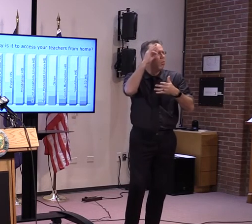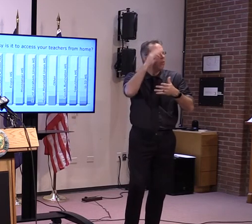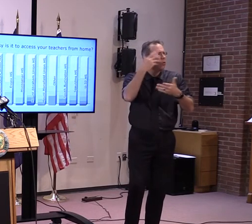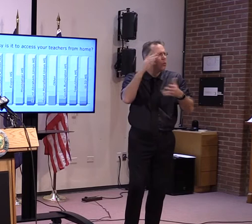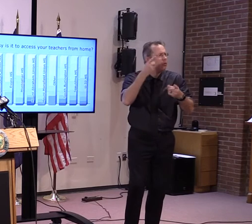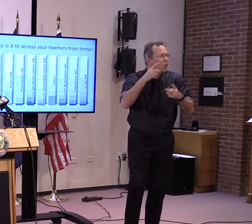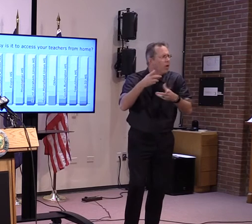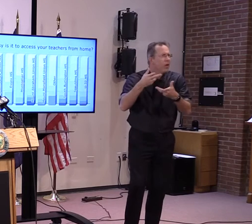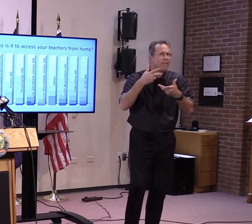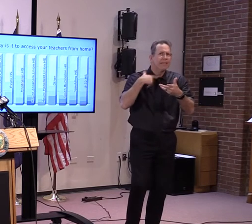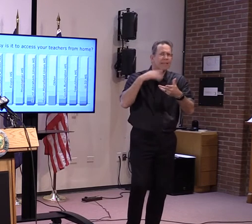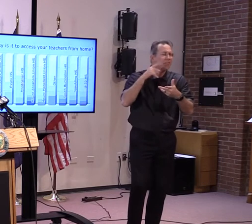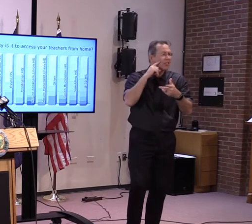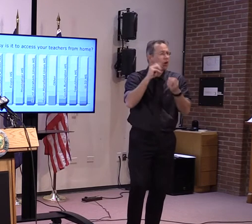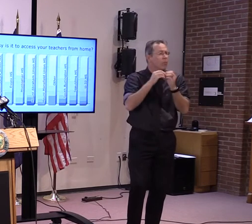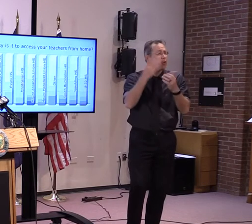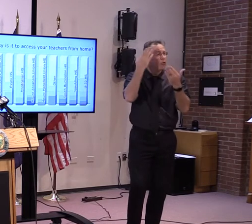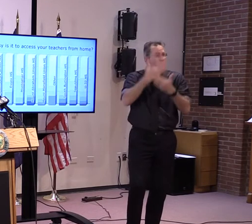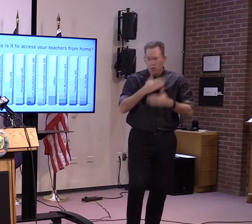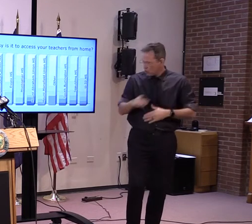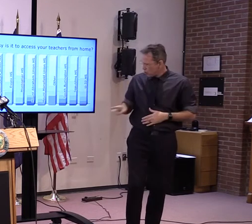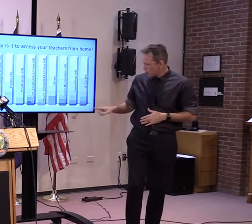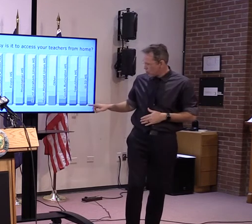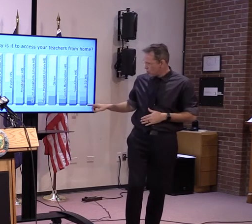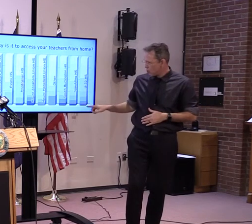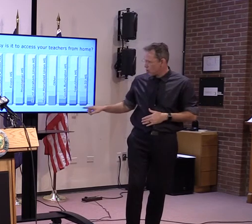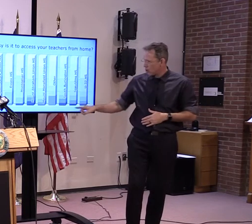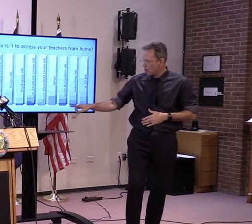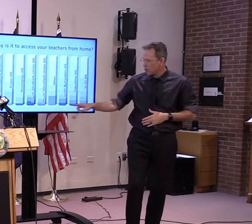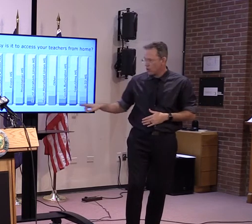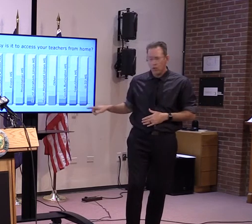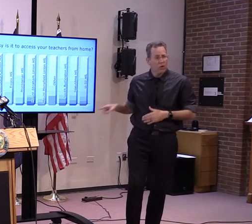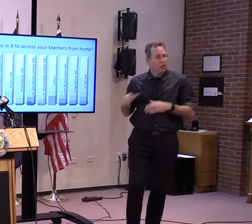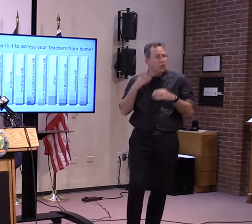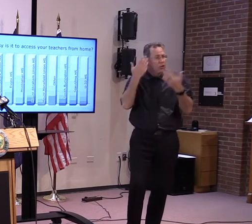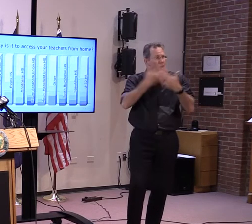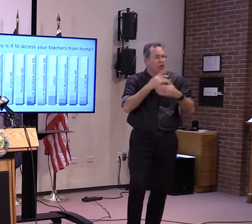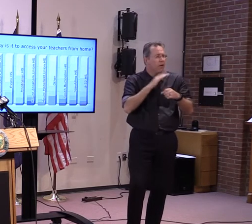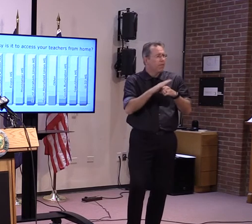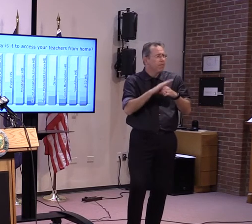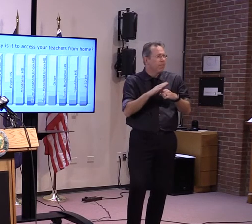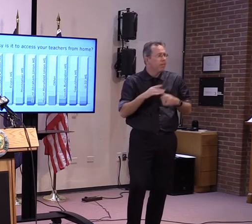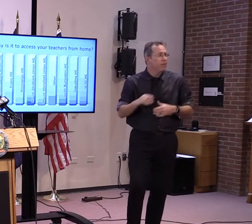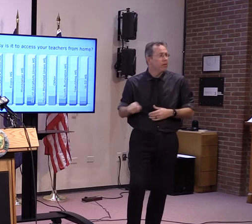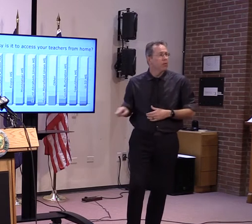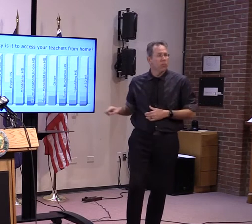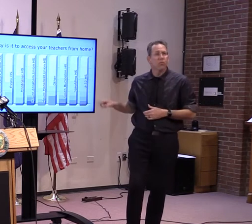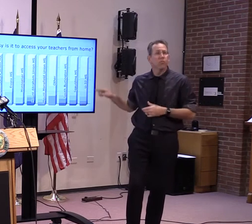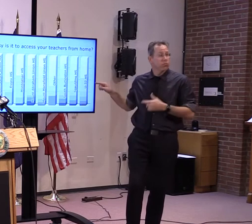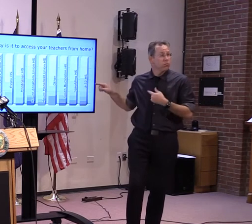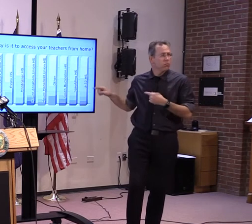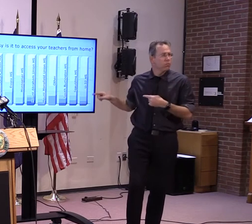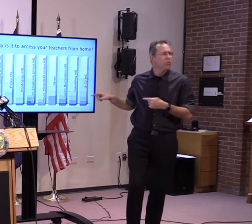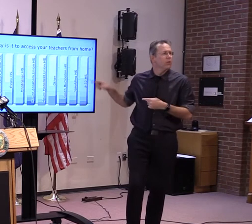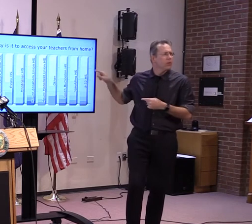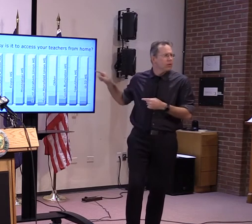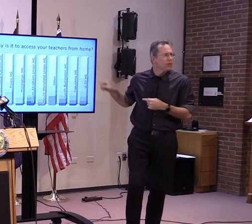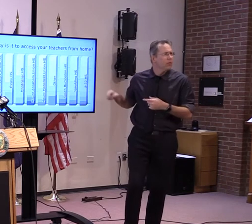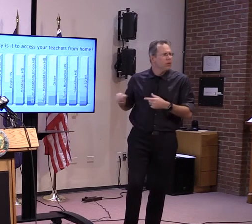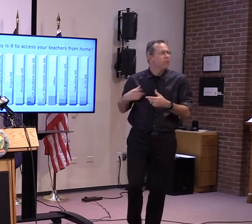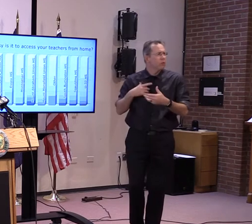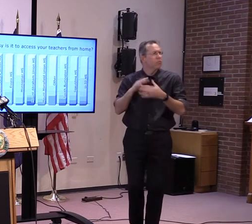out and been a good support for students, and that they have informed students of information, like answering any questions